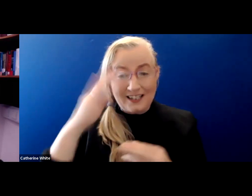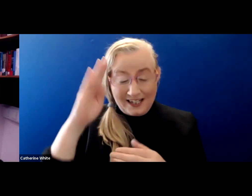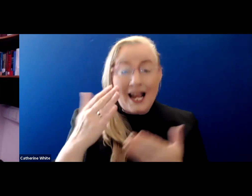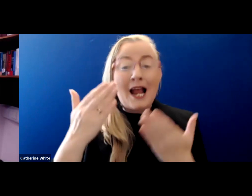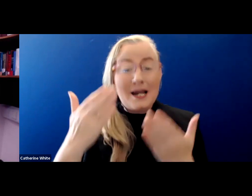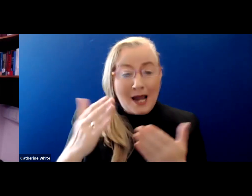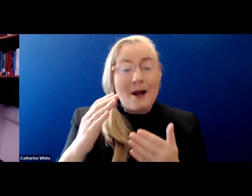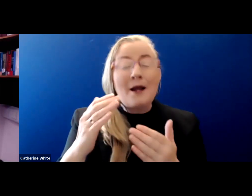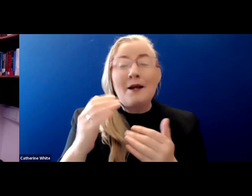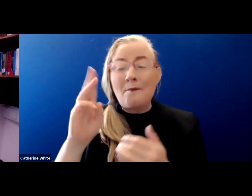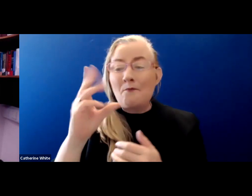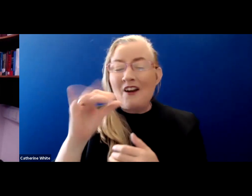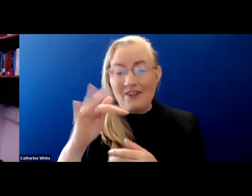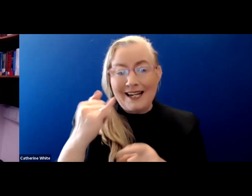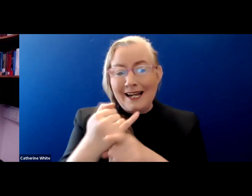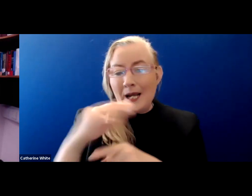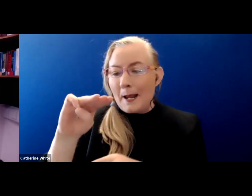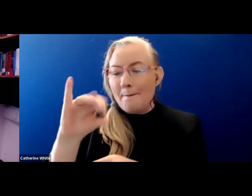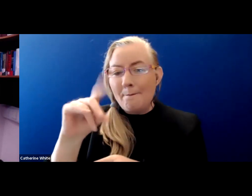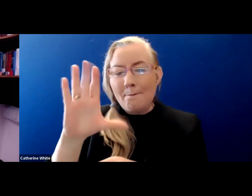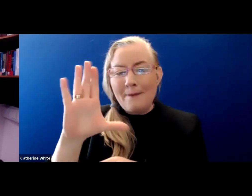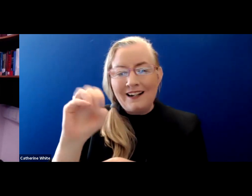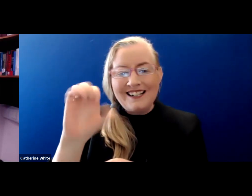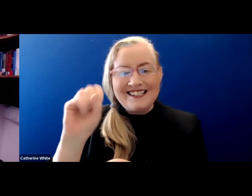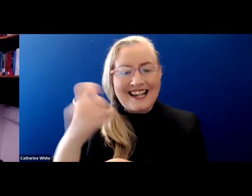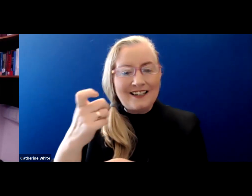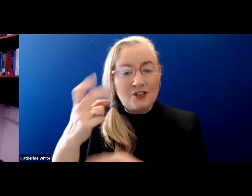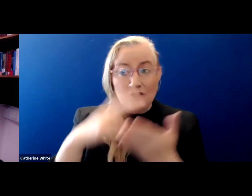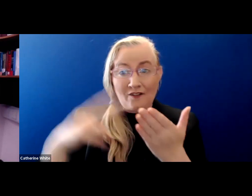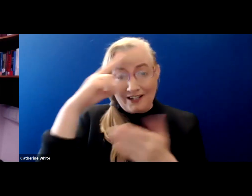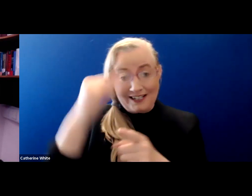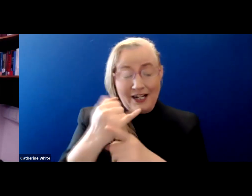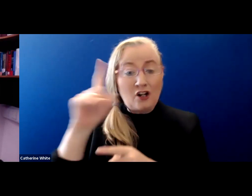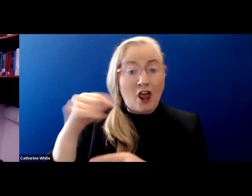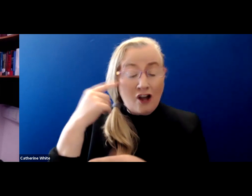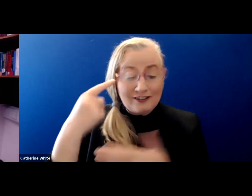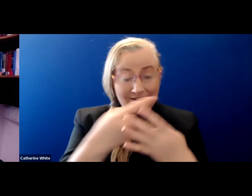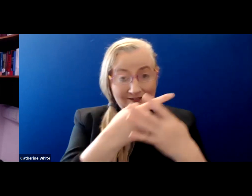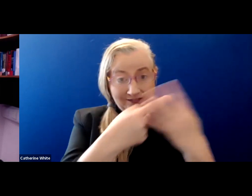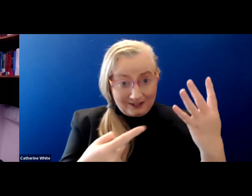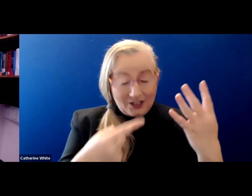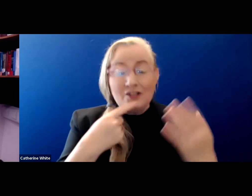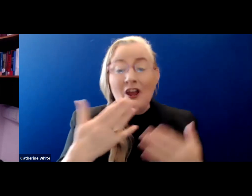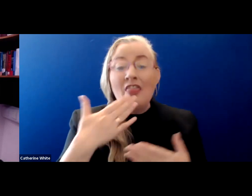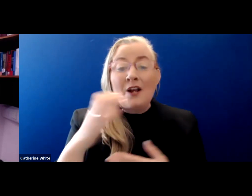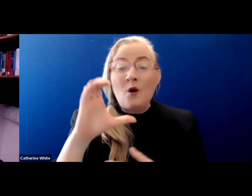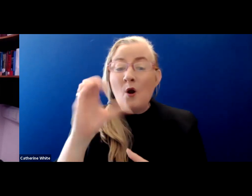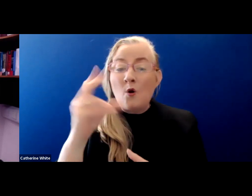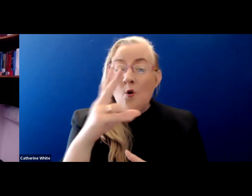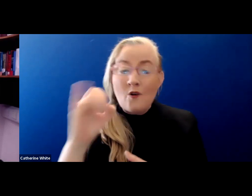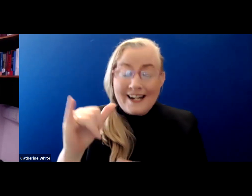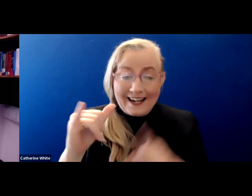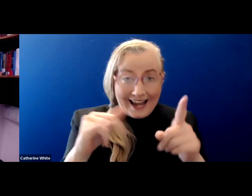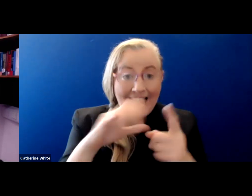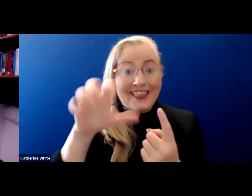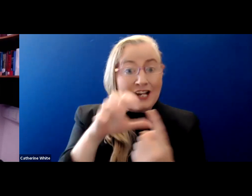Emeritus, currently based at Middlesex University in London. Thanks very much to Courtney Yanta of the Institute